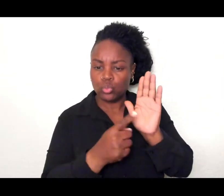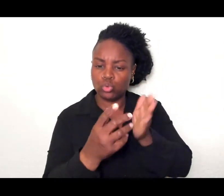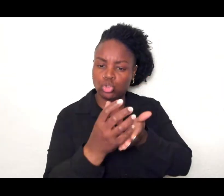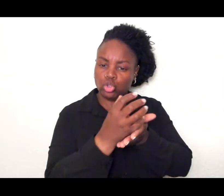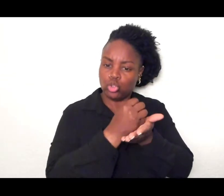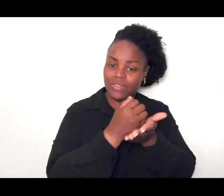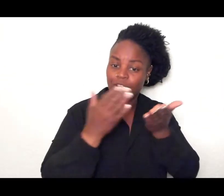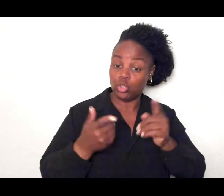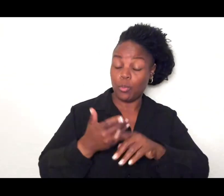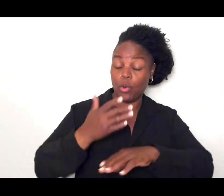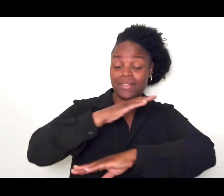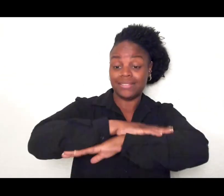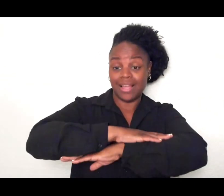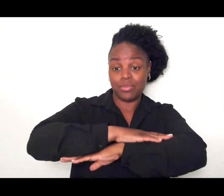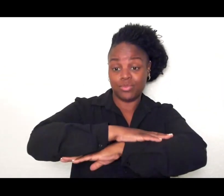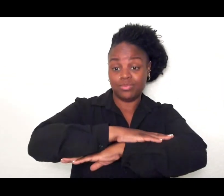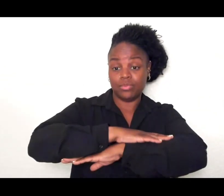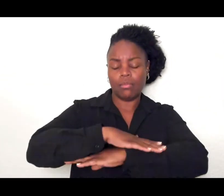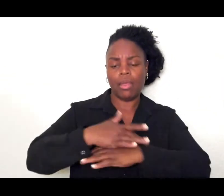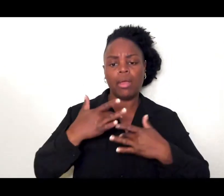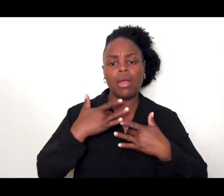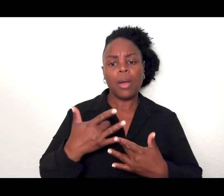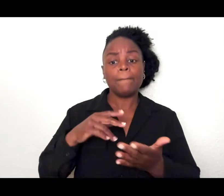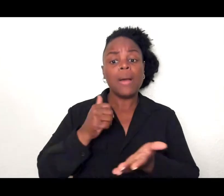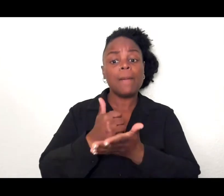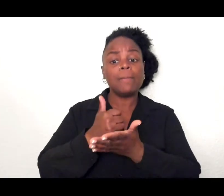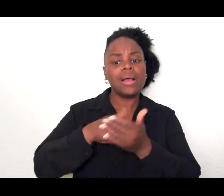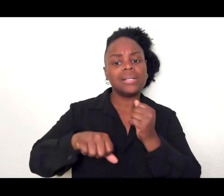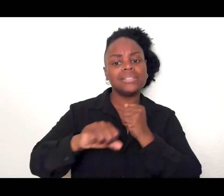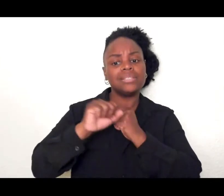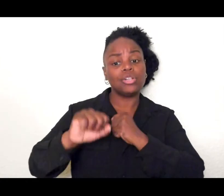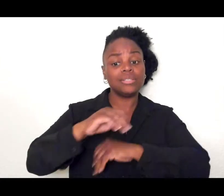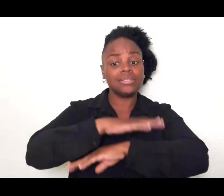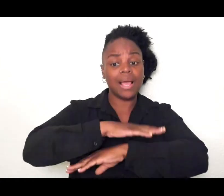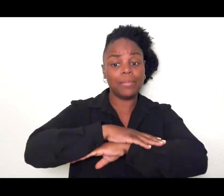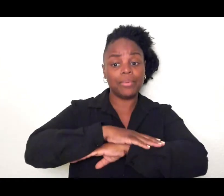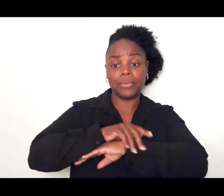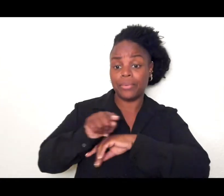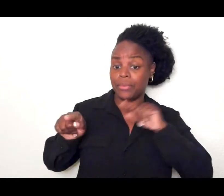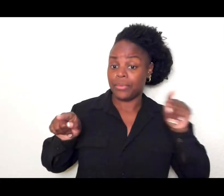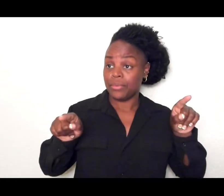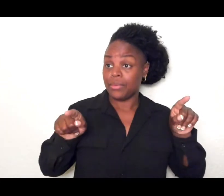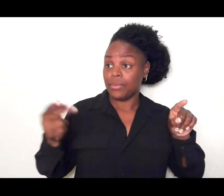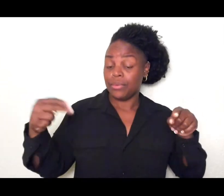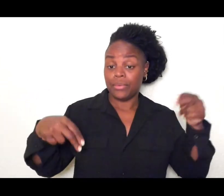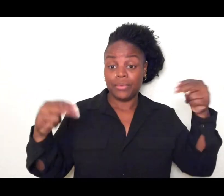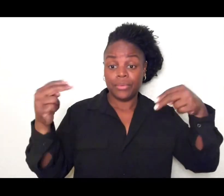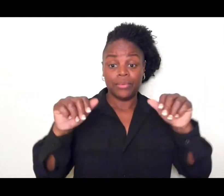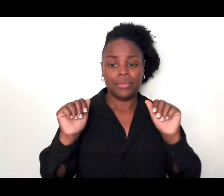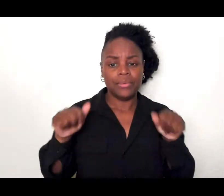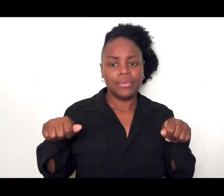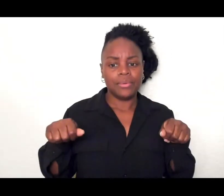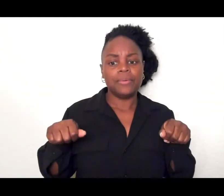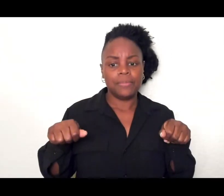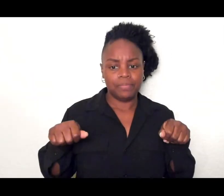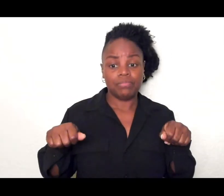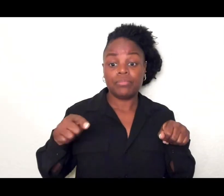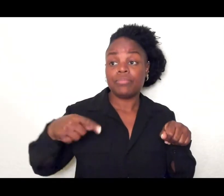elbow their way to the front of the table and demand they be listened to. That's not how community building and collaboration